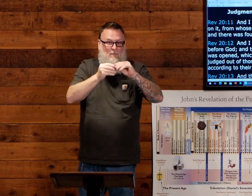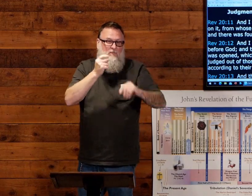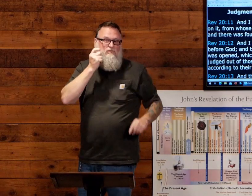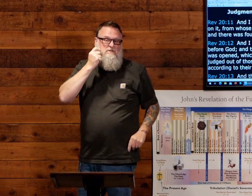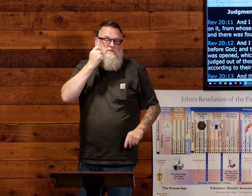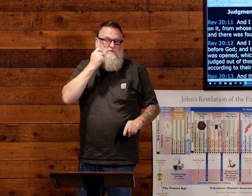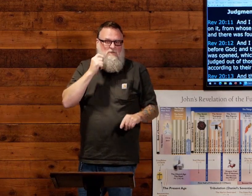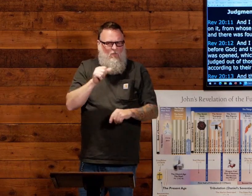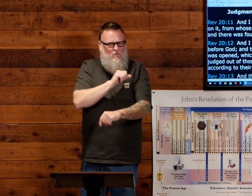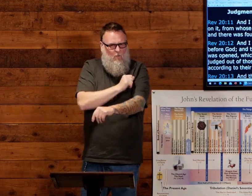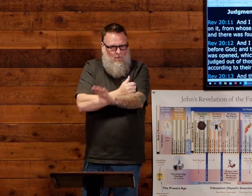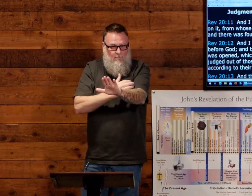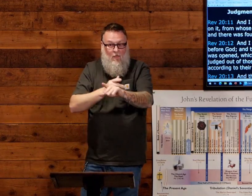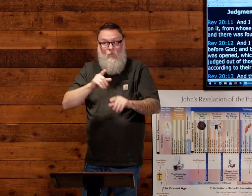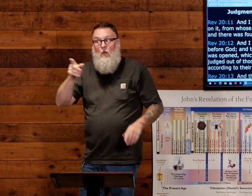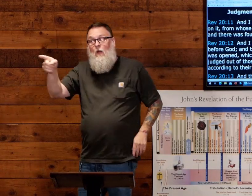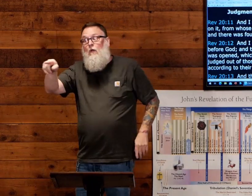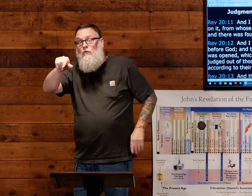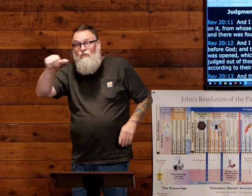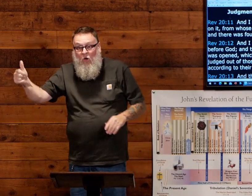And like Linda said recently, authority.